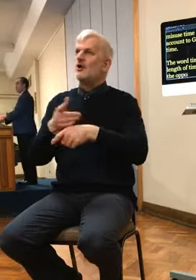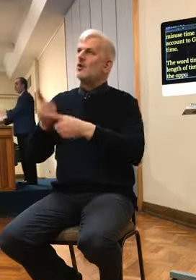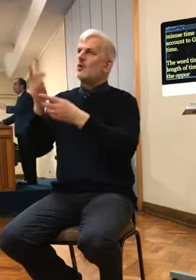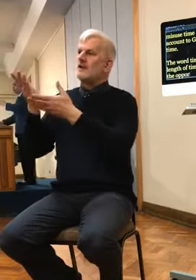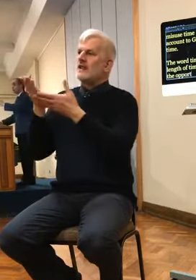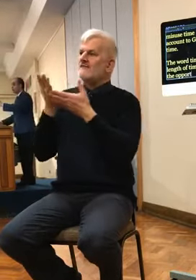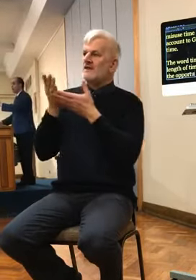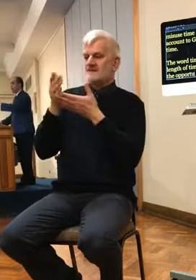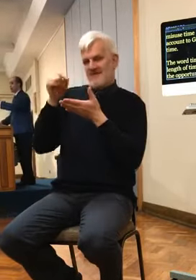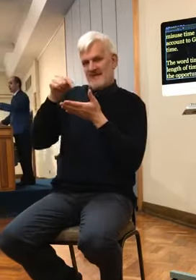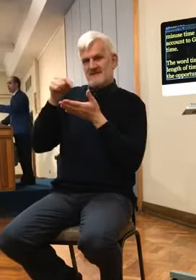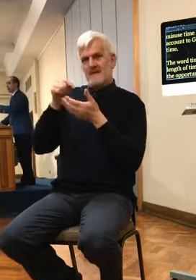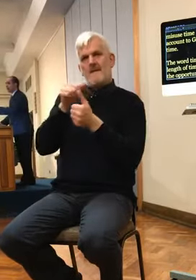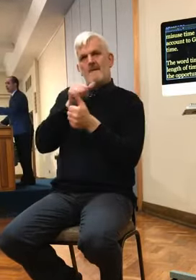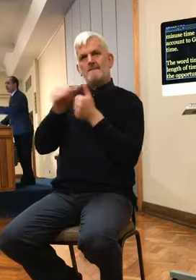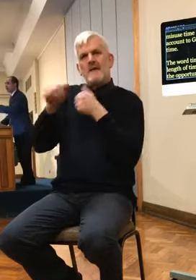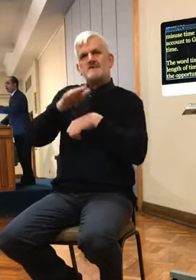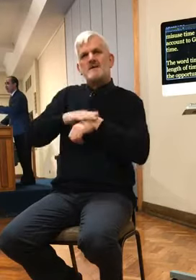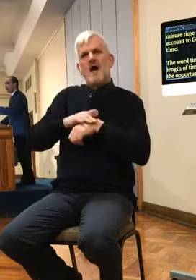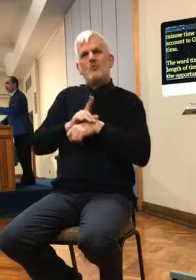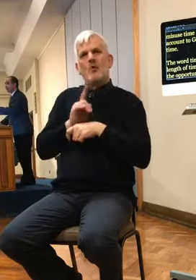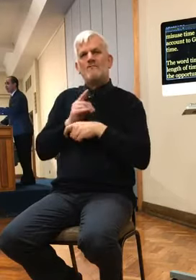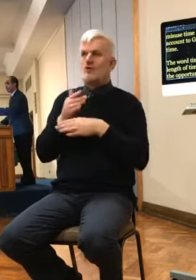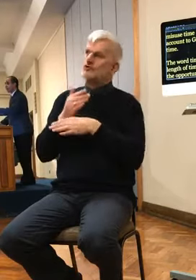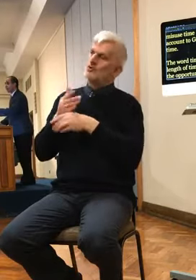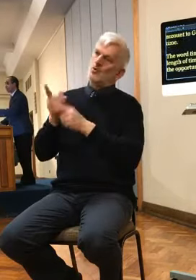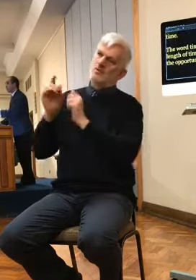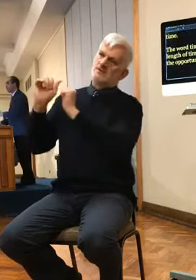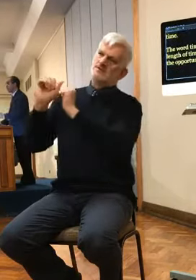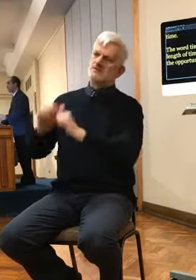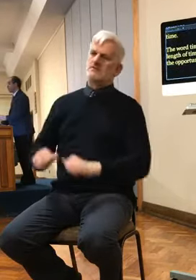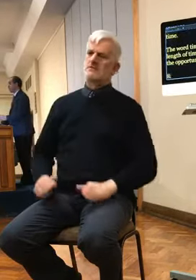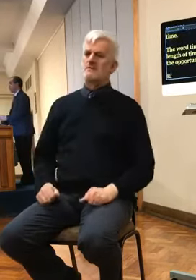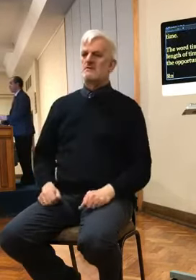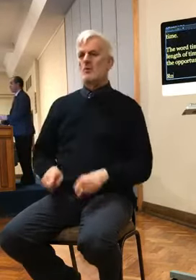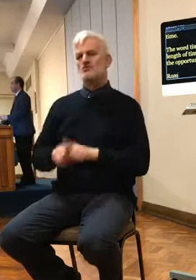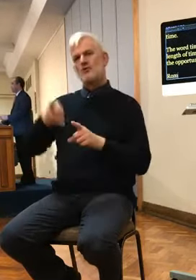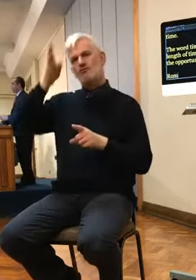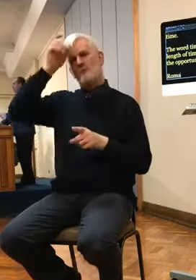purposes. And remember, can I apply Romans 8:28 here?